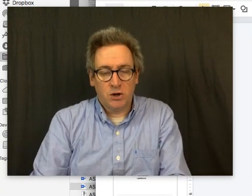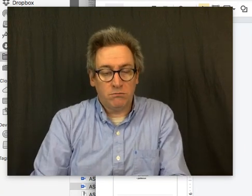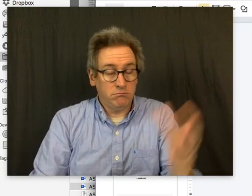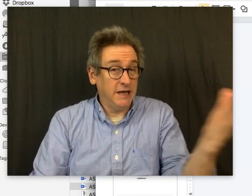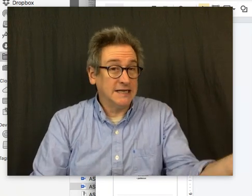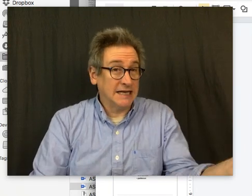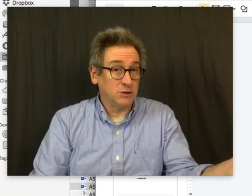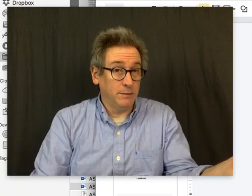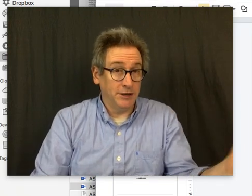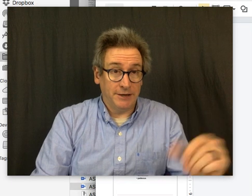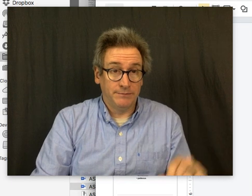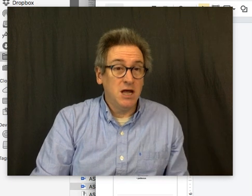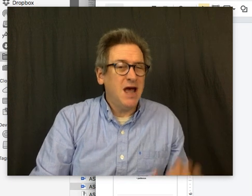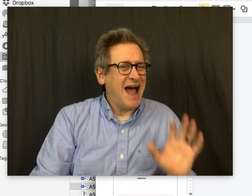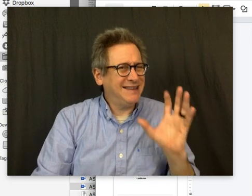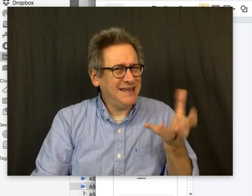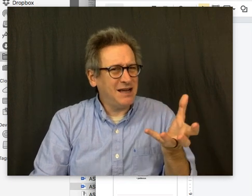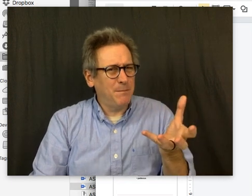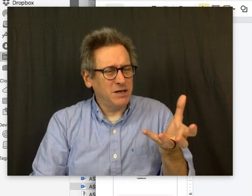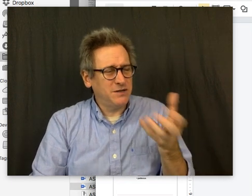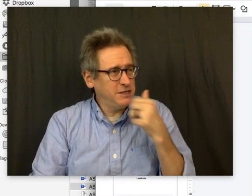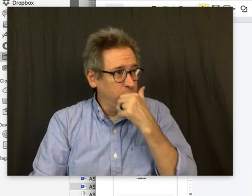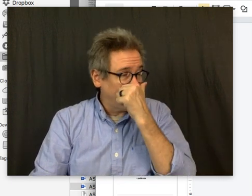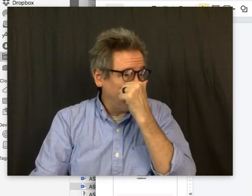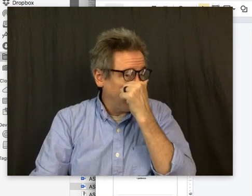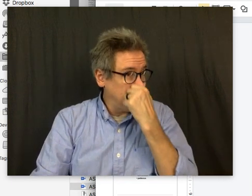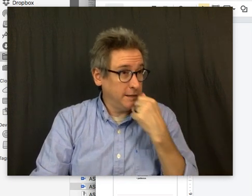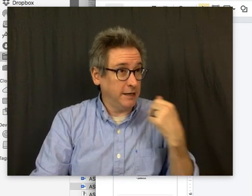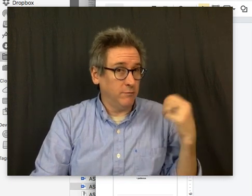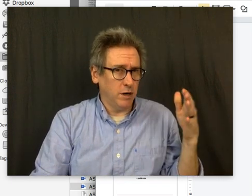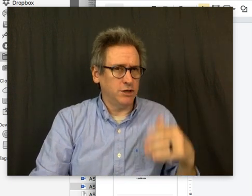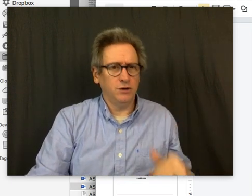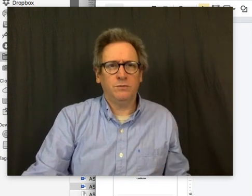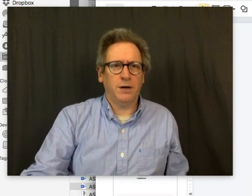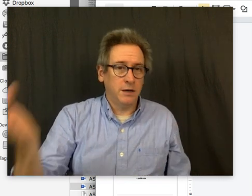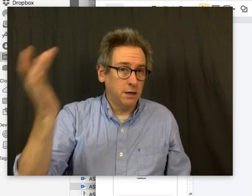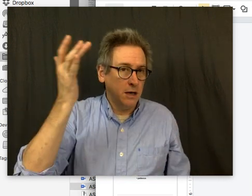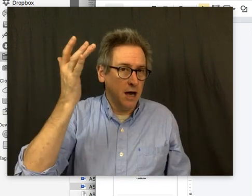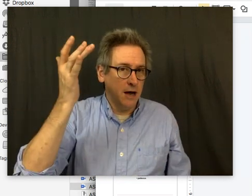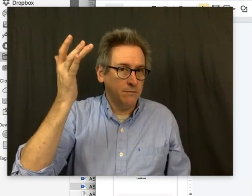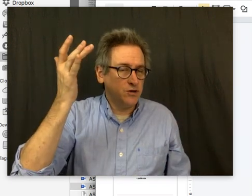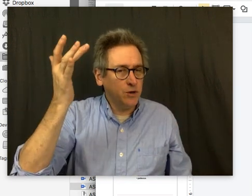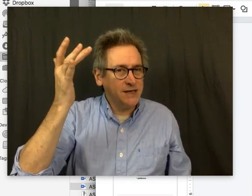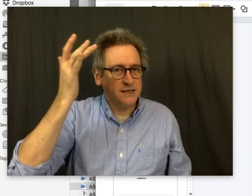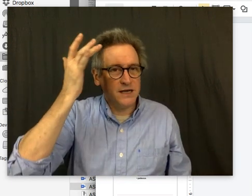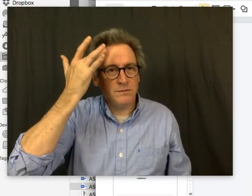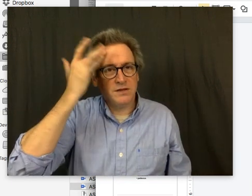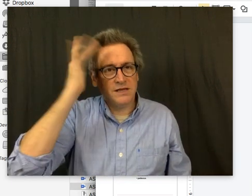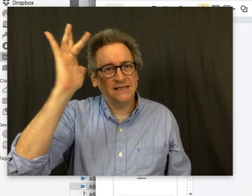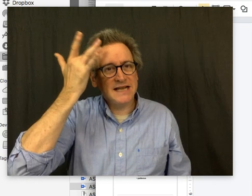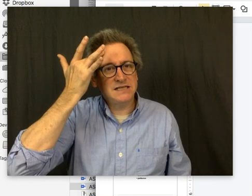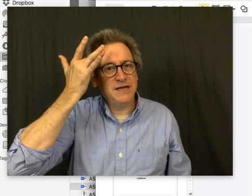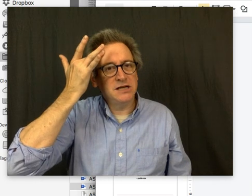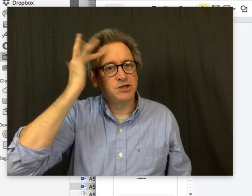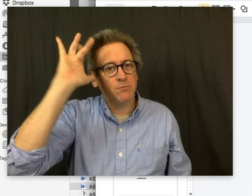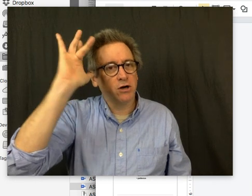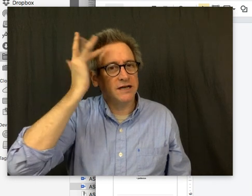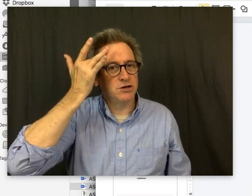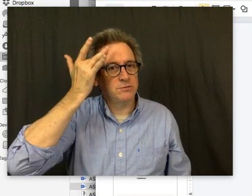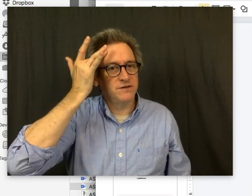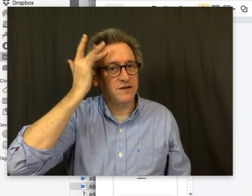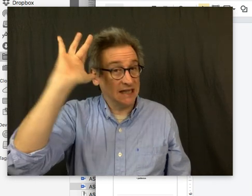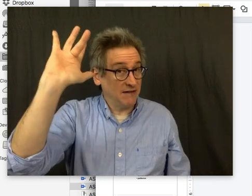So intellectual ability. I think a bunch of these we've already done in one and two, but there are two ways to say this. It tends to be